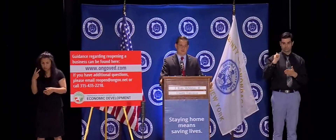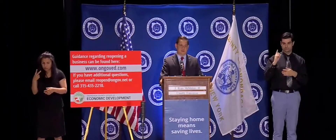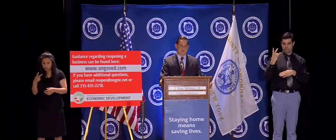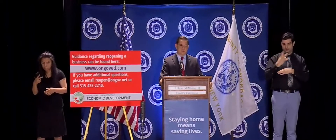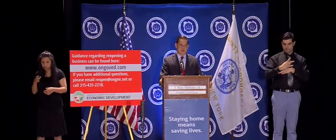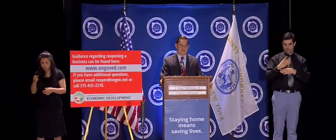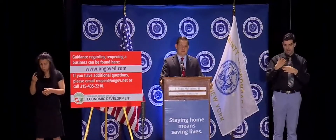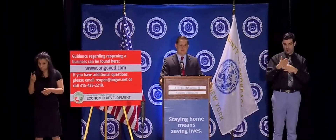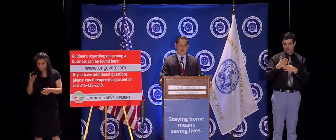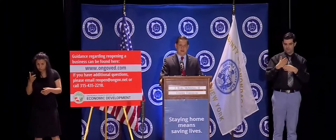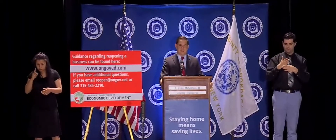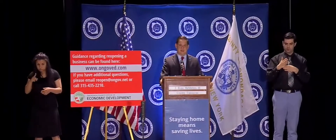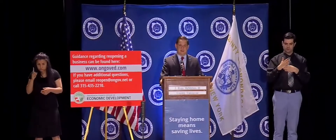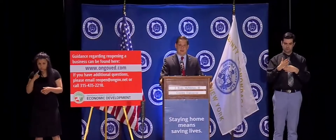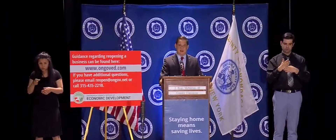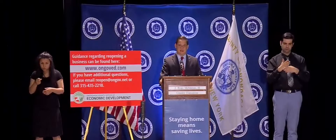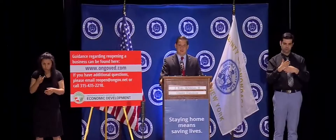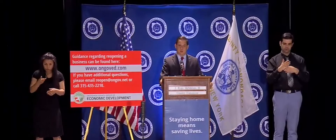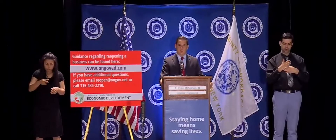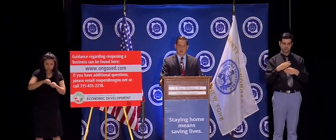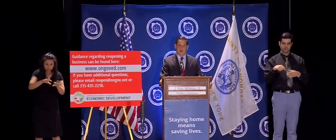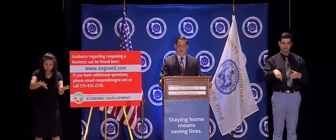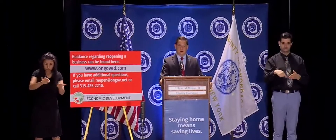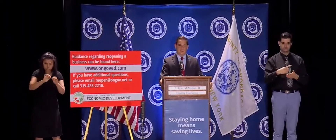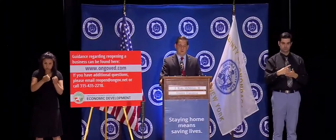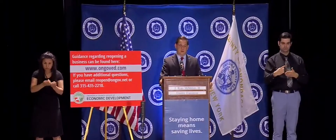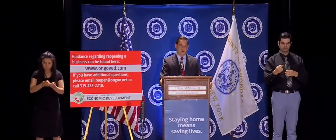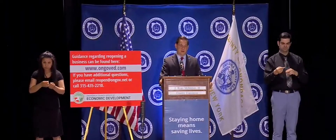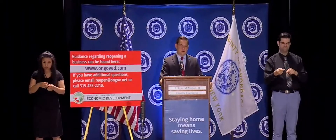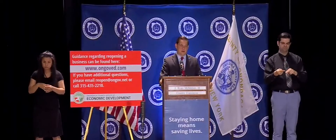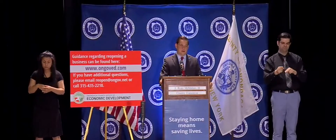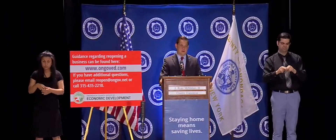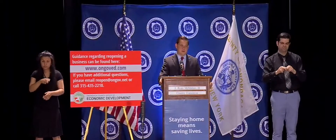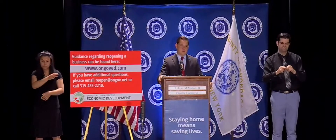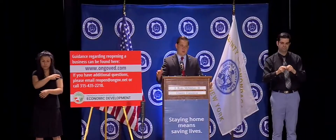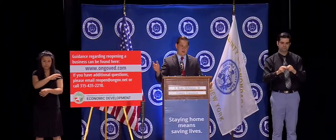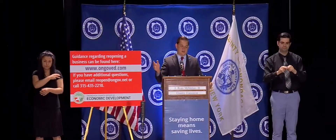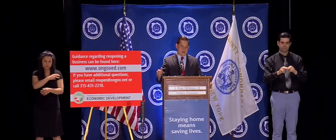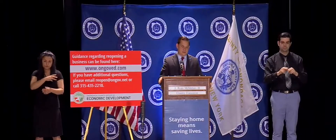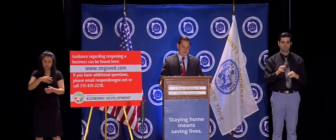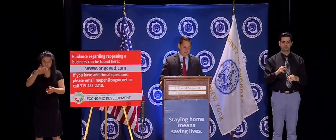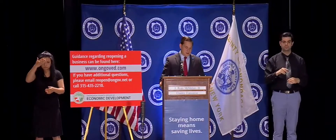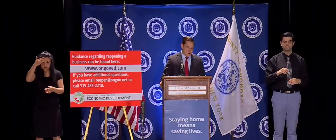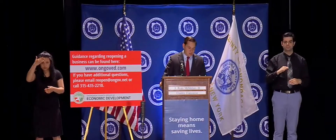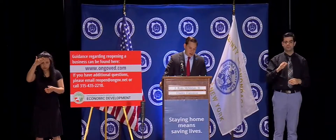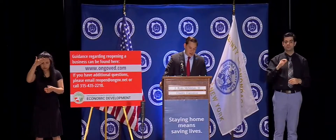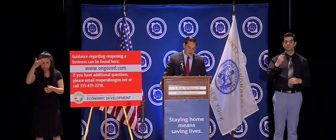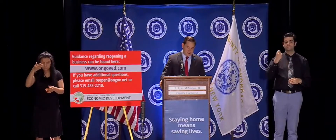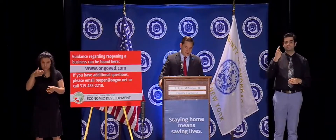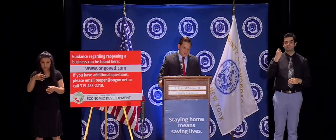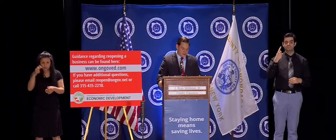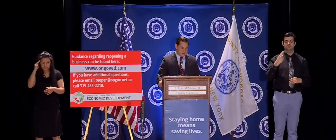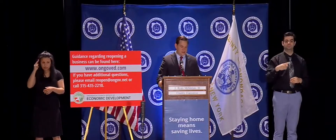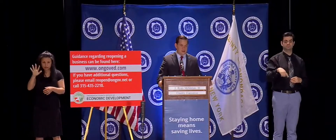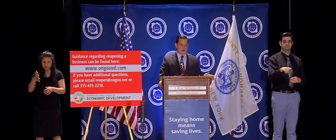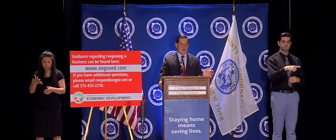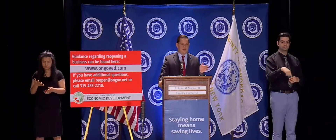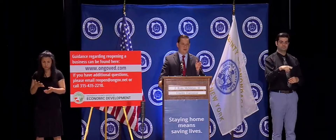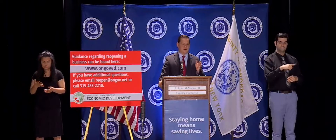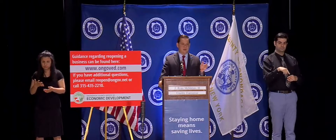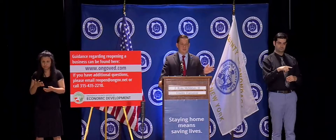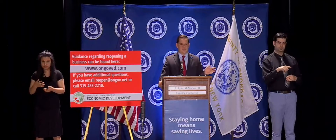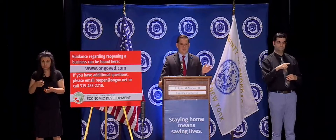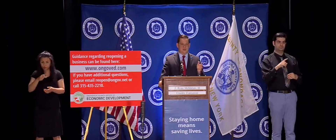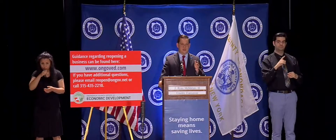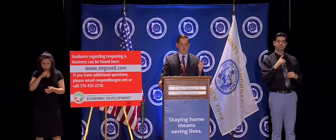your asymptomatic cases are kind of skewing it a little bit because of the proactive testing. But needless to say, I think